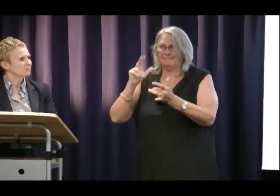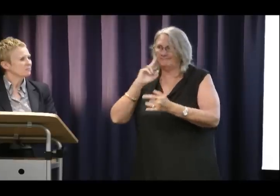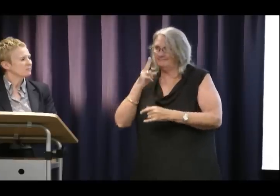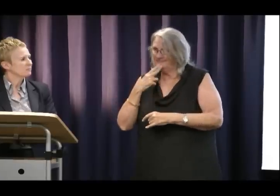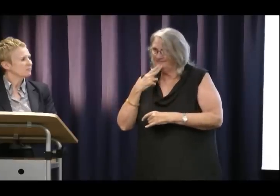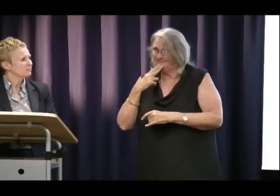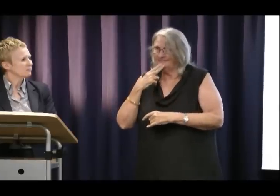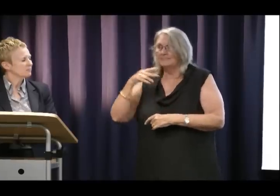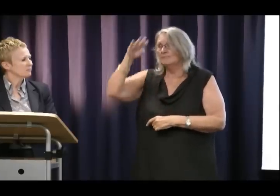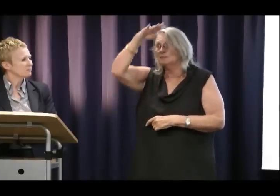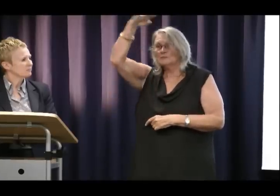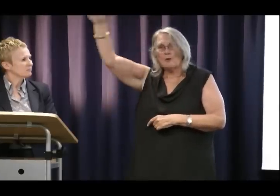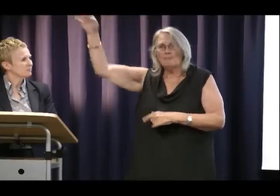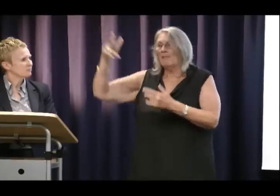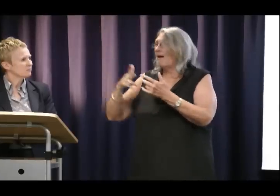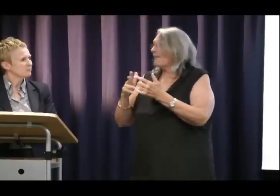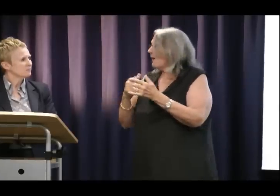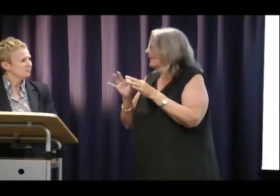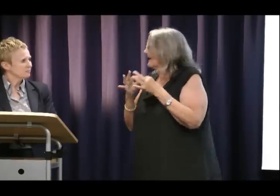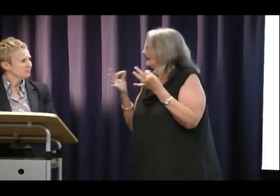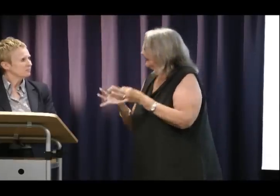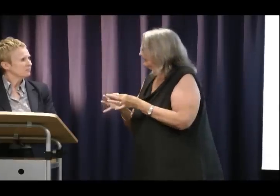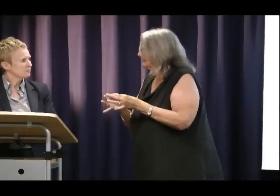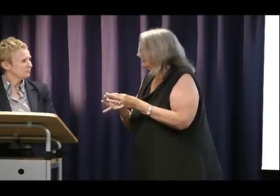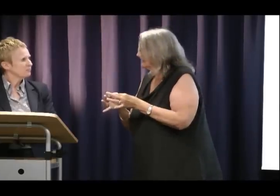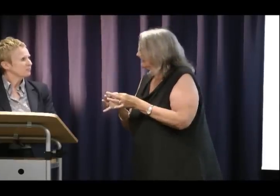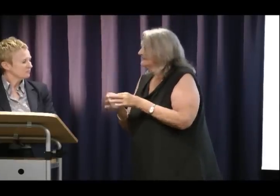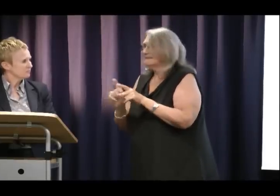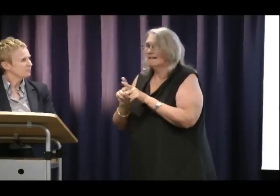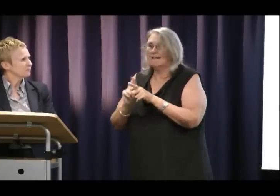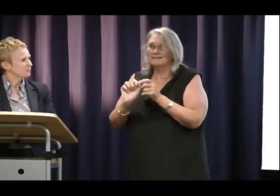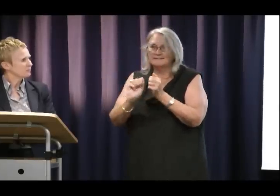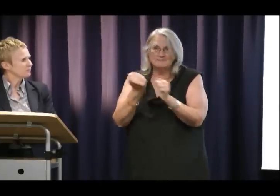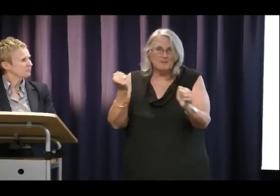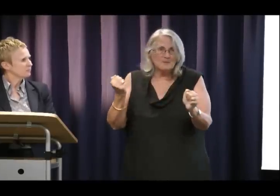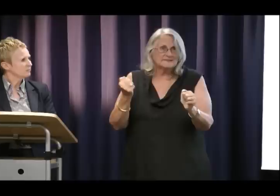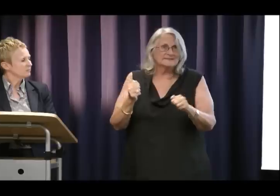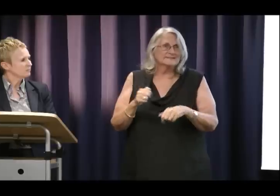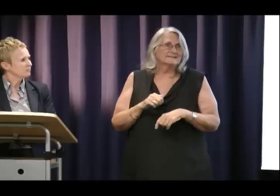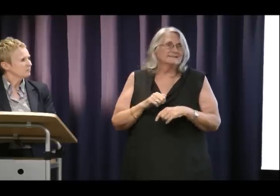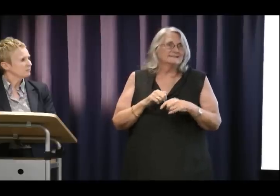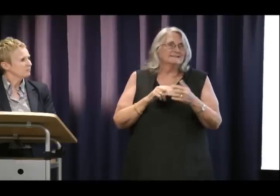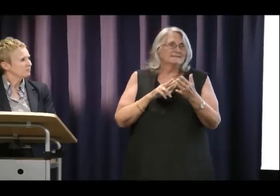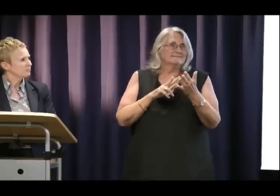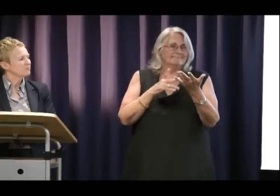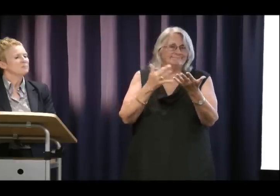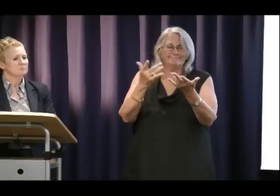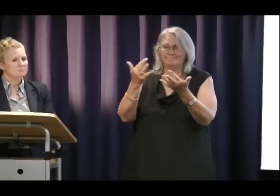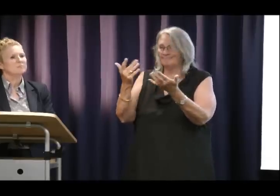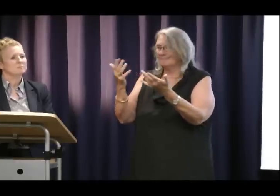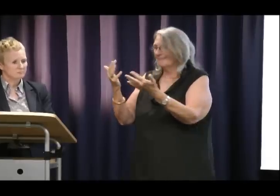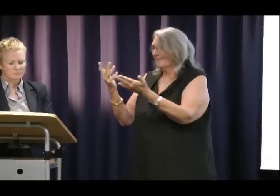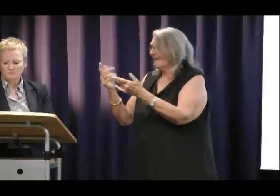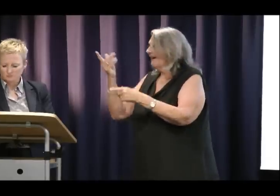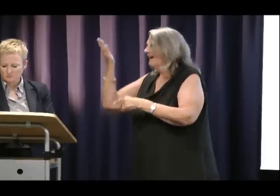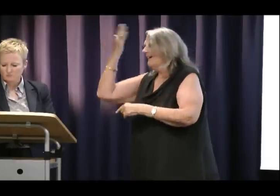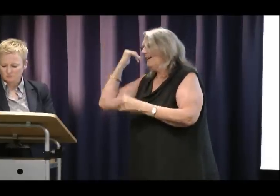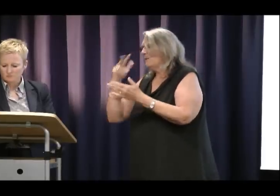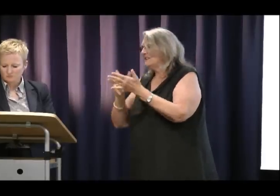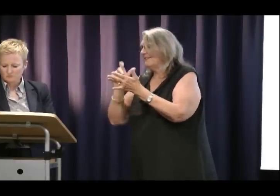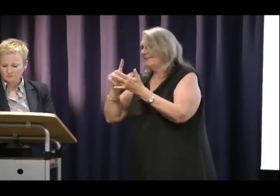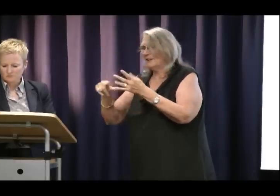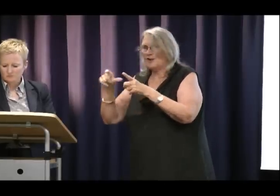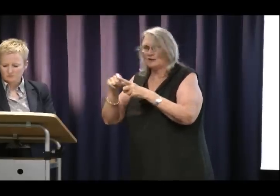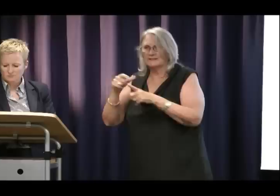bottom floor was Big Deaf, and the top floor was the other deaf organisations such as